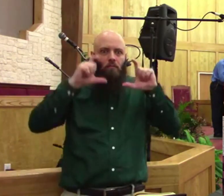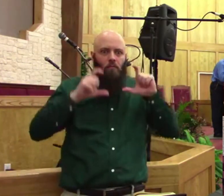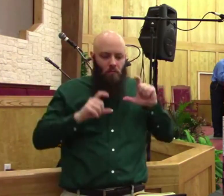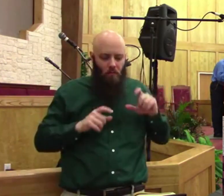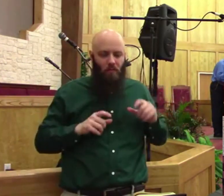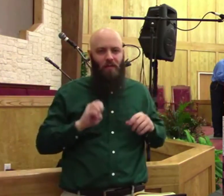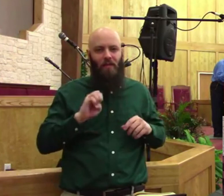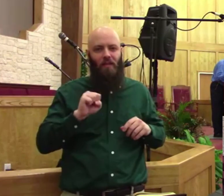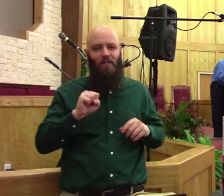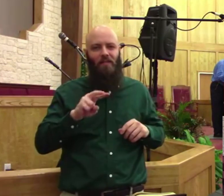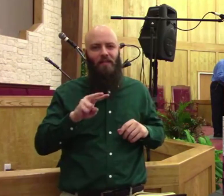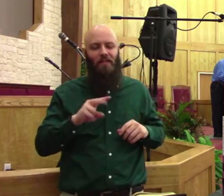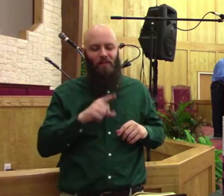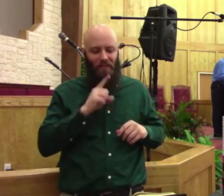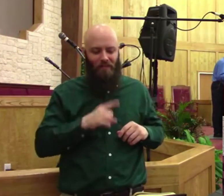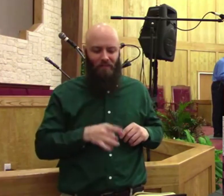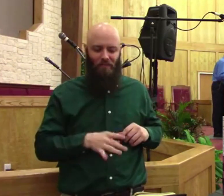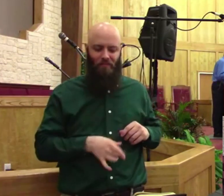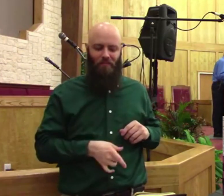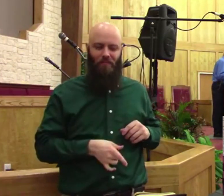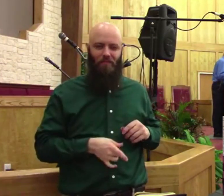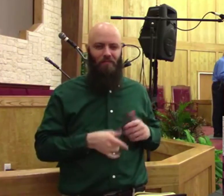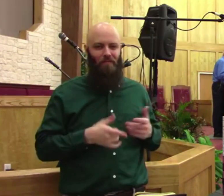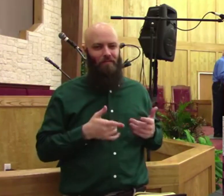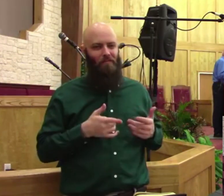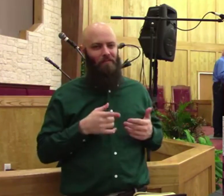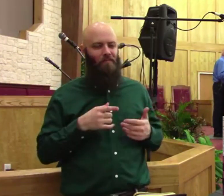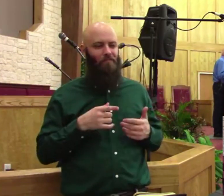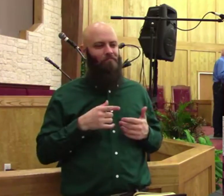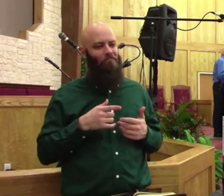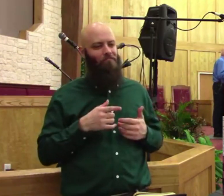really sanitized. His limbs gave way.